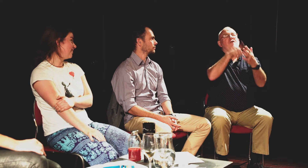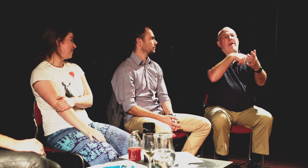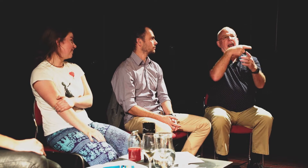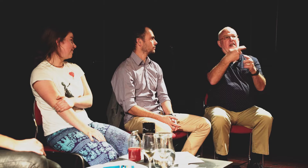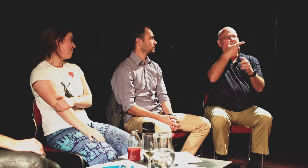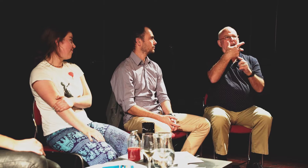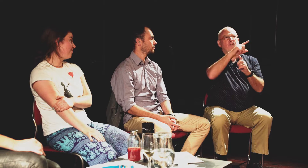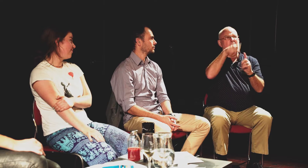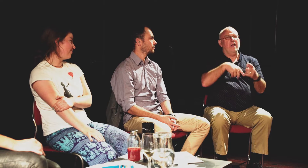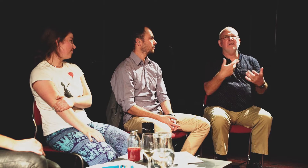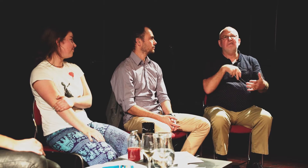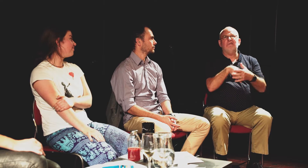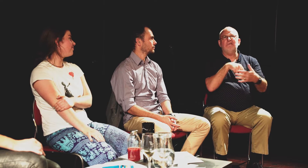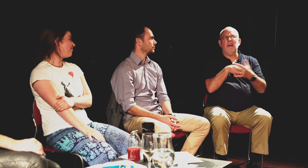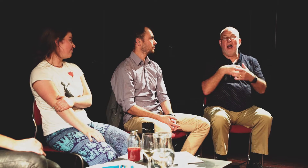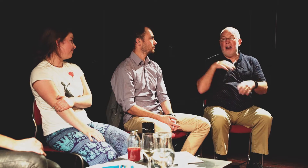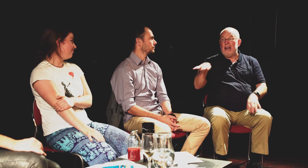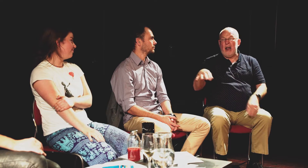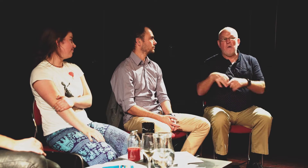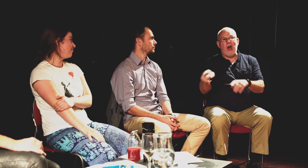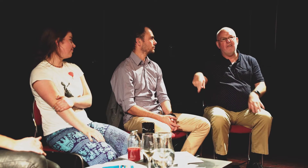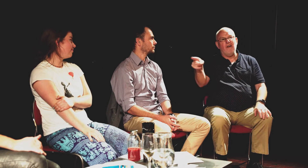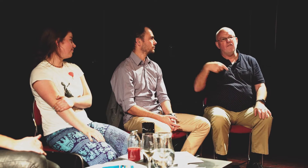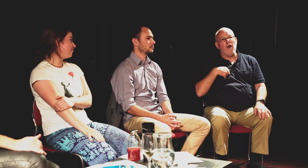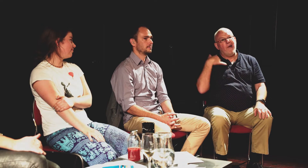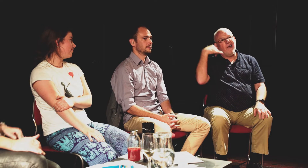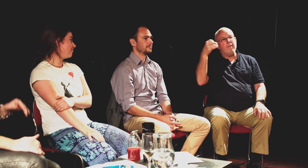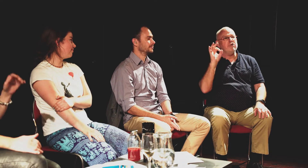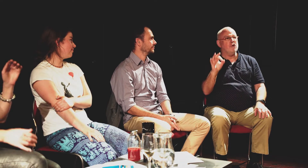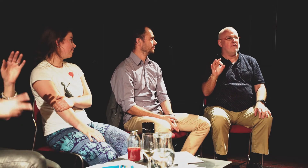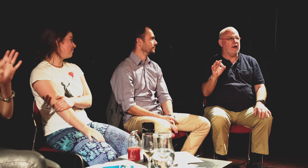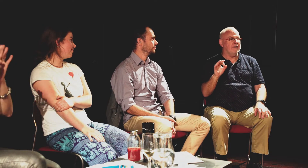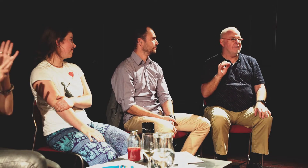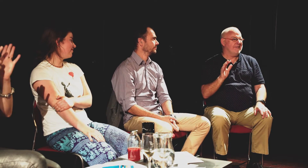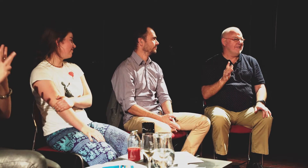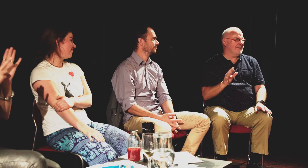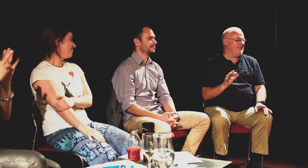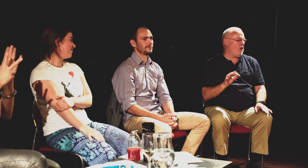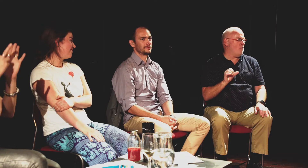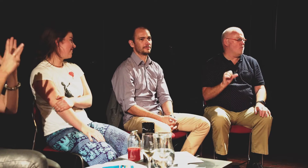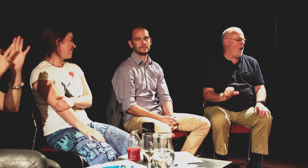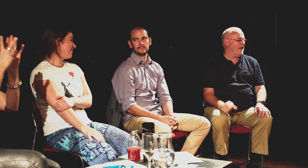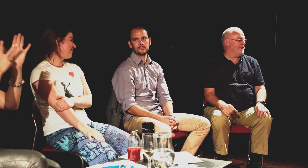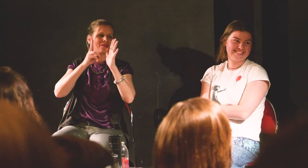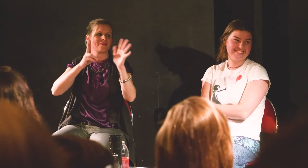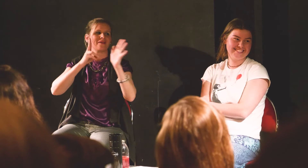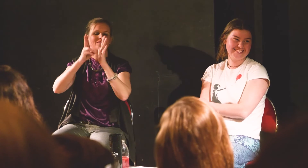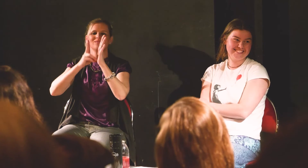8 at night, there's discrimination again because it closes. So we can't do things. And I've got to get my wife to ring for me. I'm very lucky because she can do that, but it's not right,